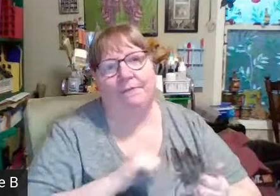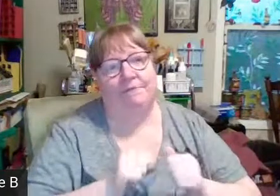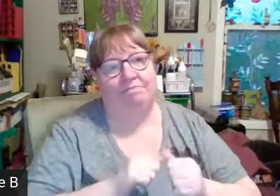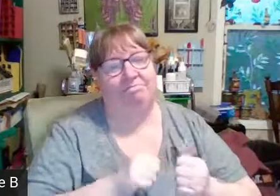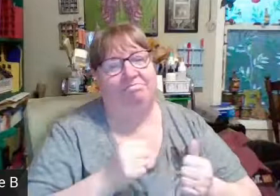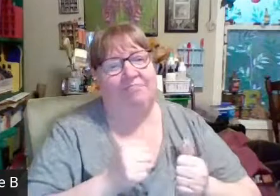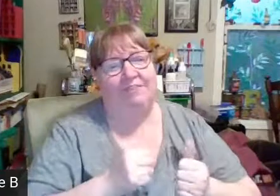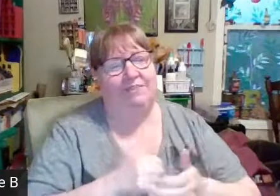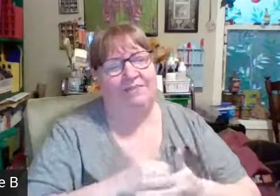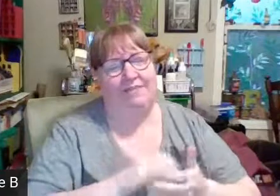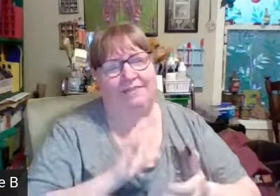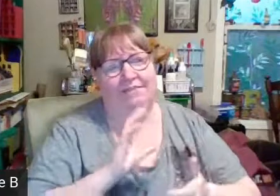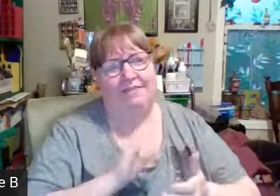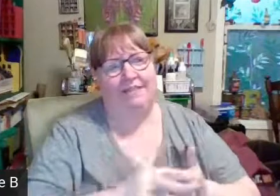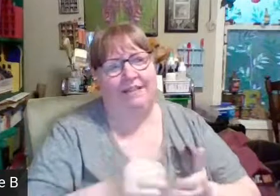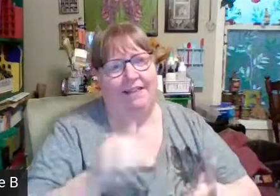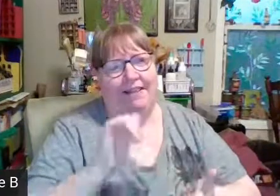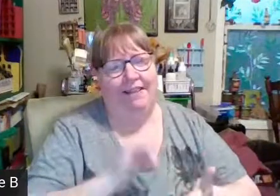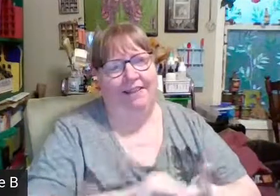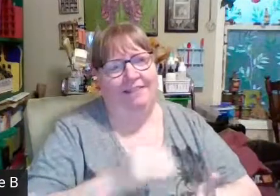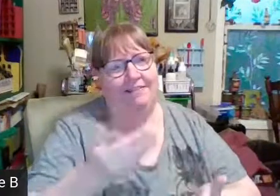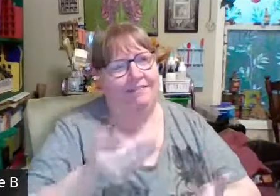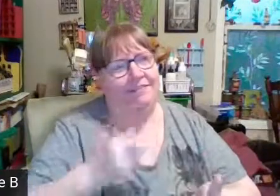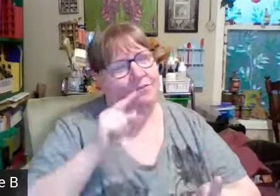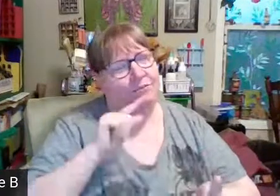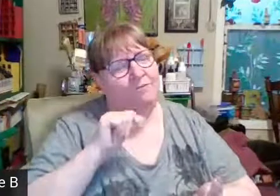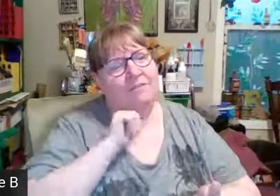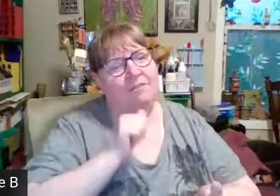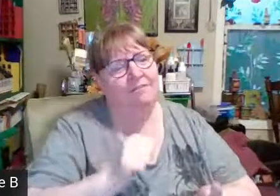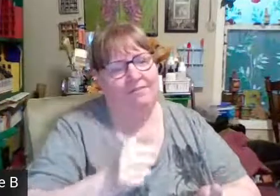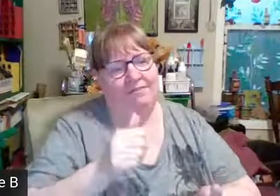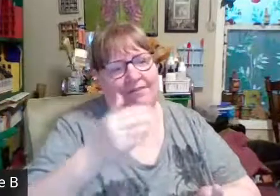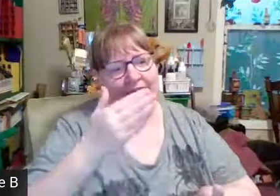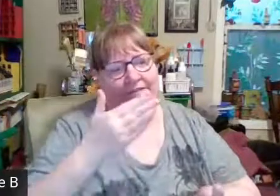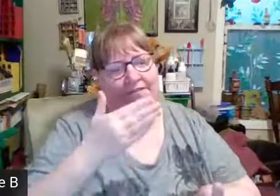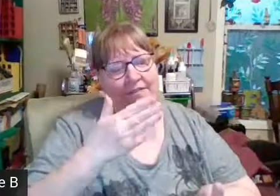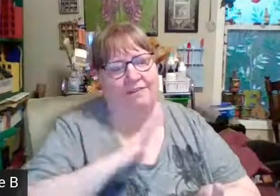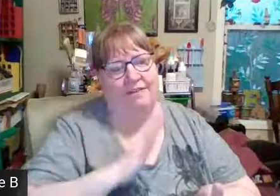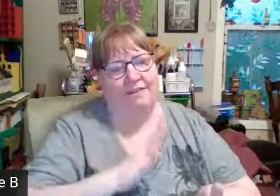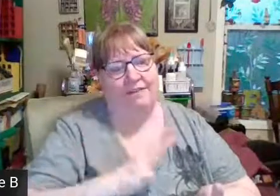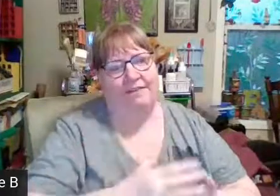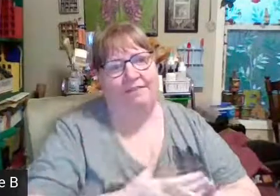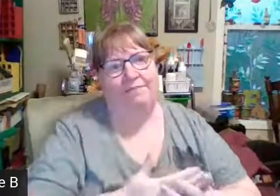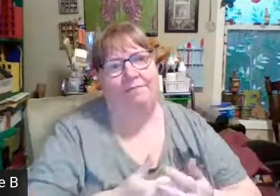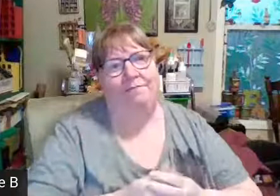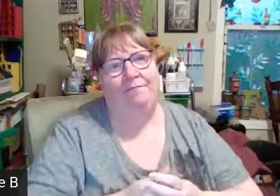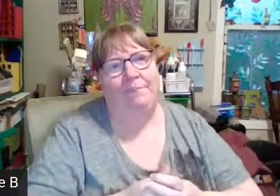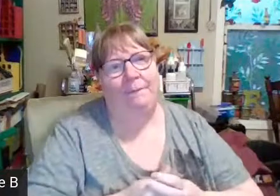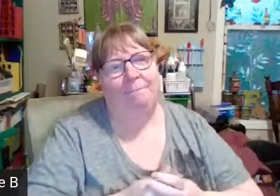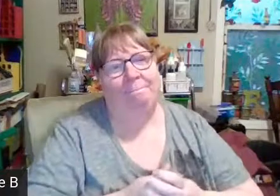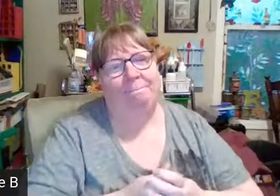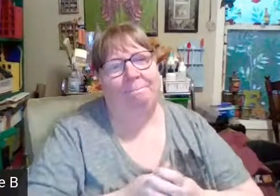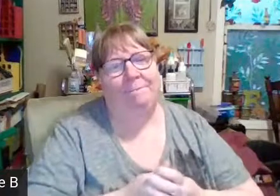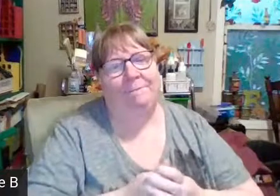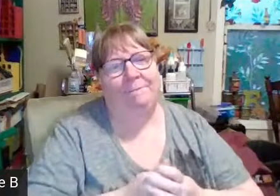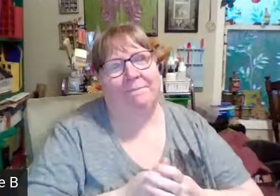I have 16 sets of Halloween stamps and two people don't like them. I don't want to send